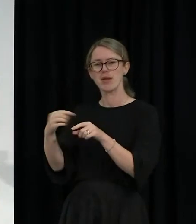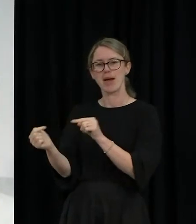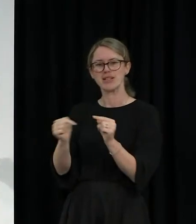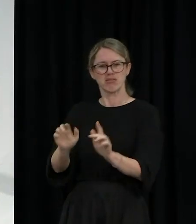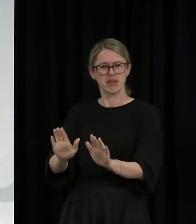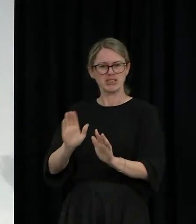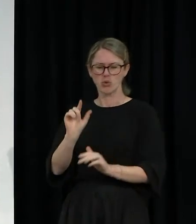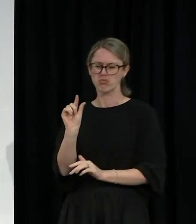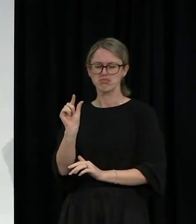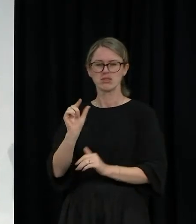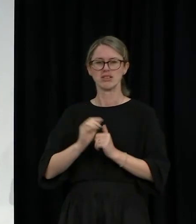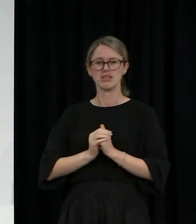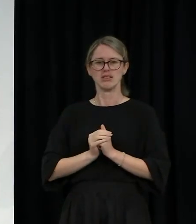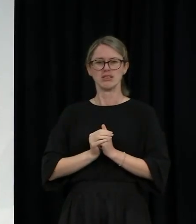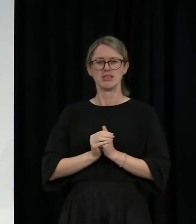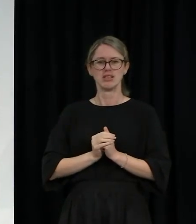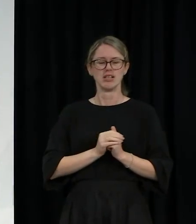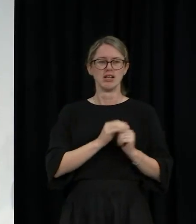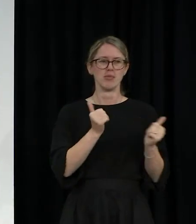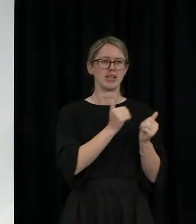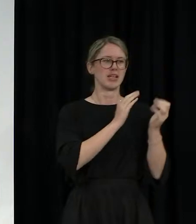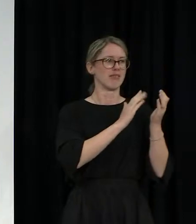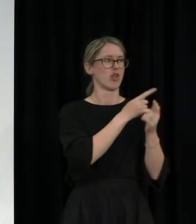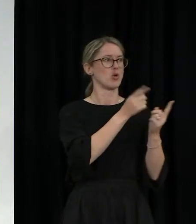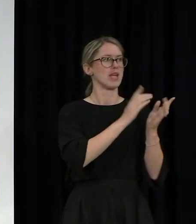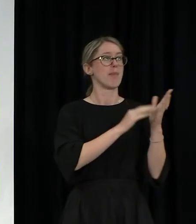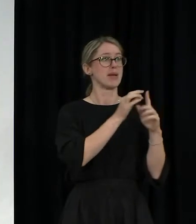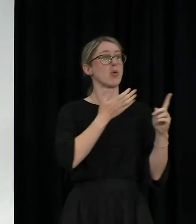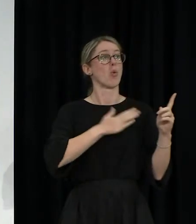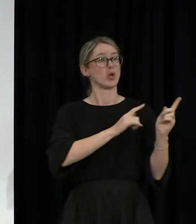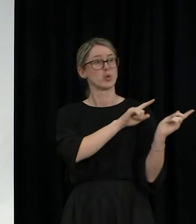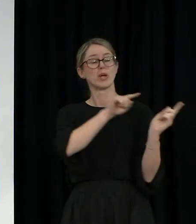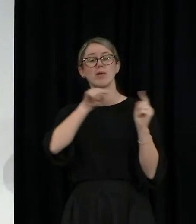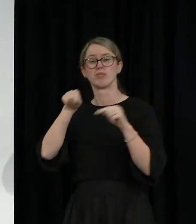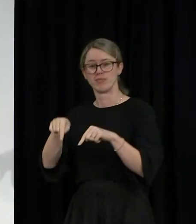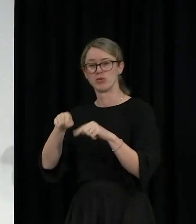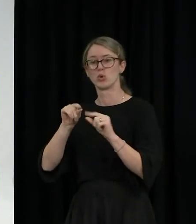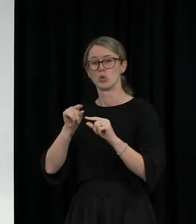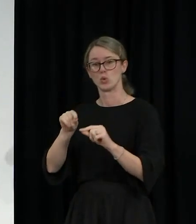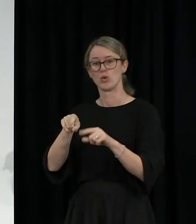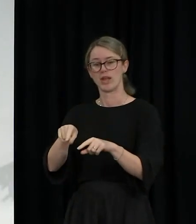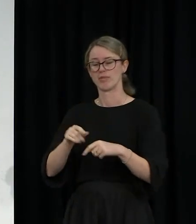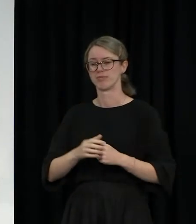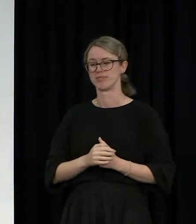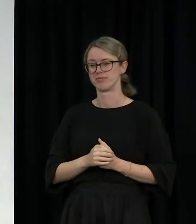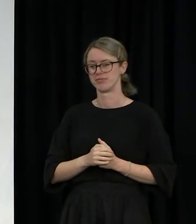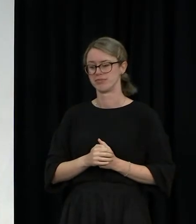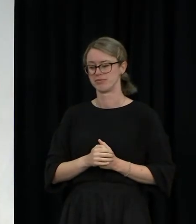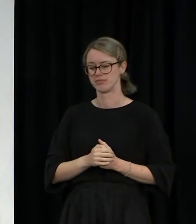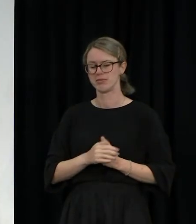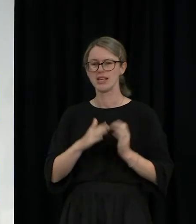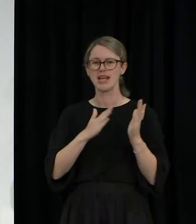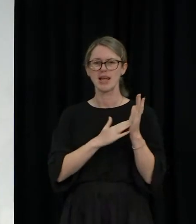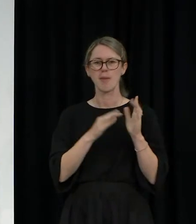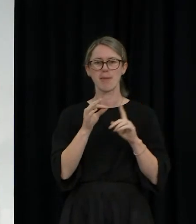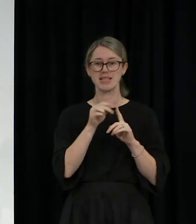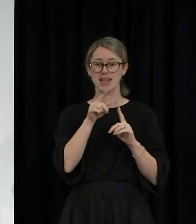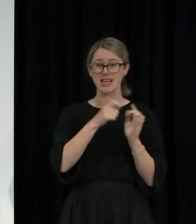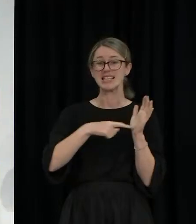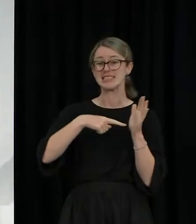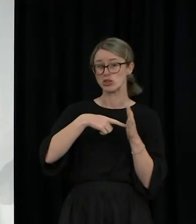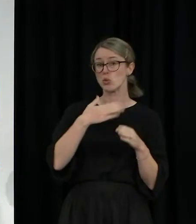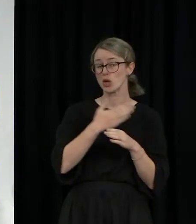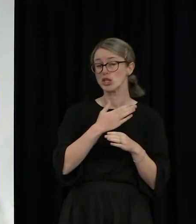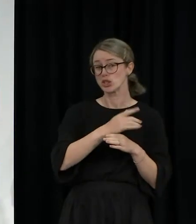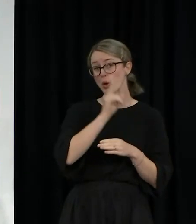debating chamber. And I'm sure for many of them that's something that they would like to be able to participate in. MPs are essential